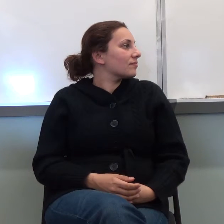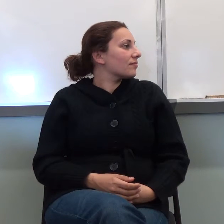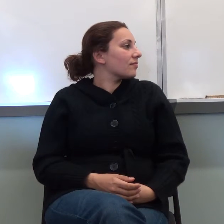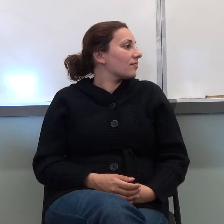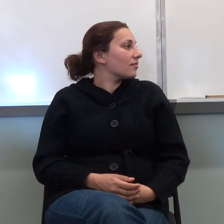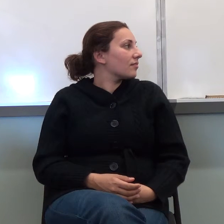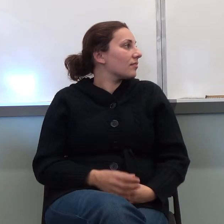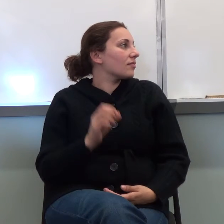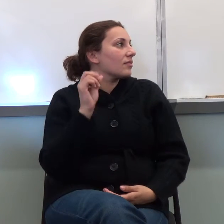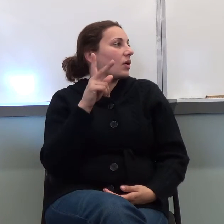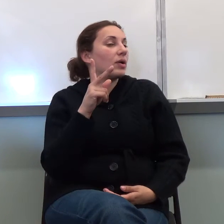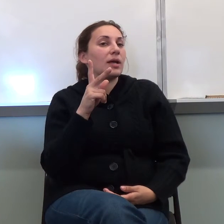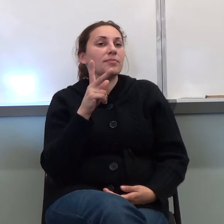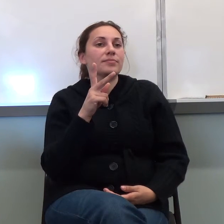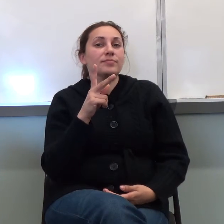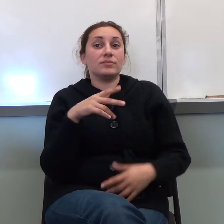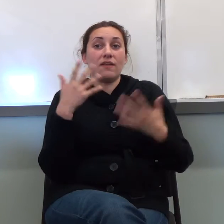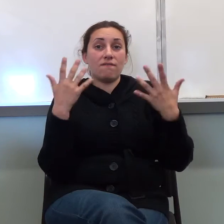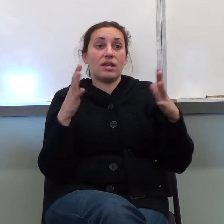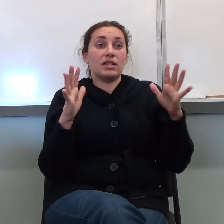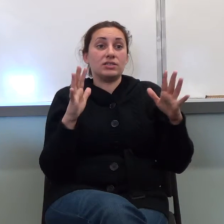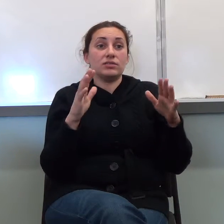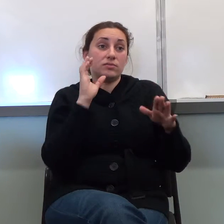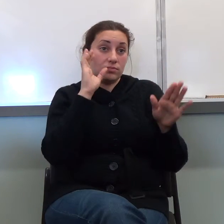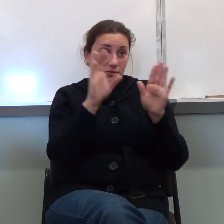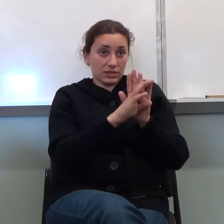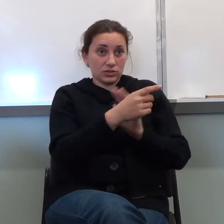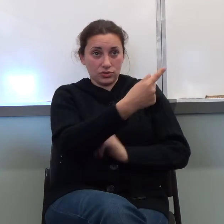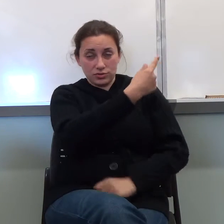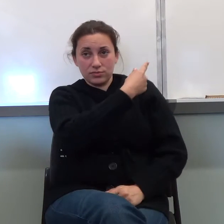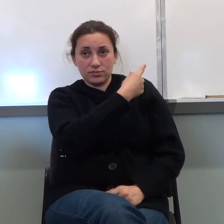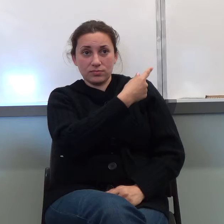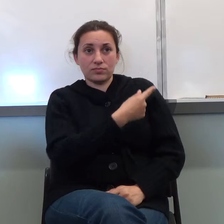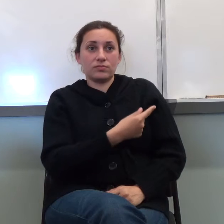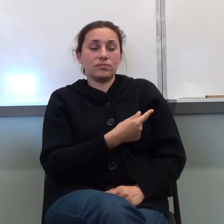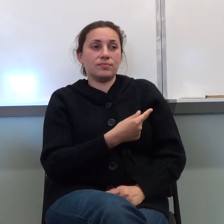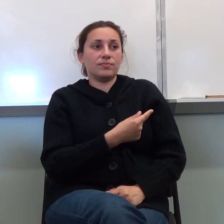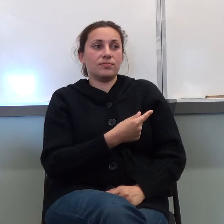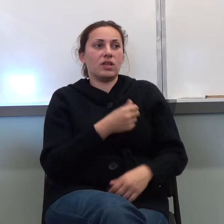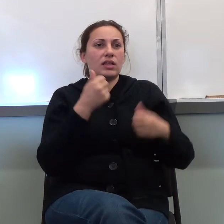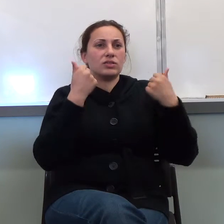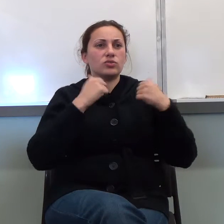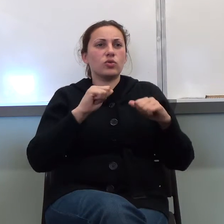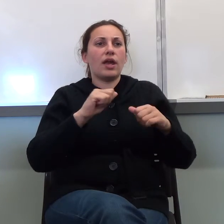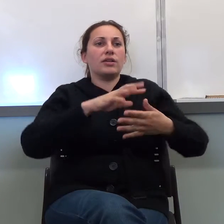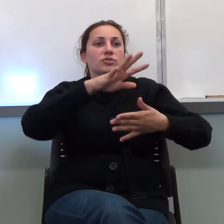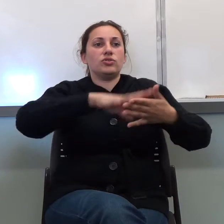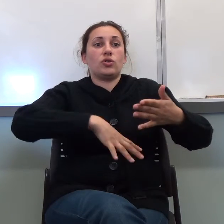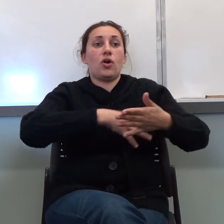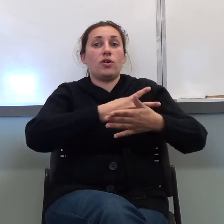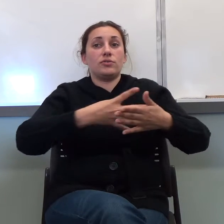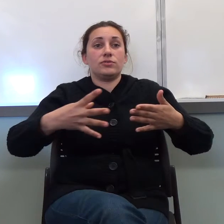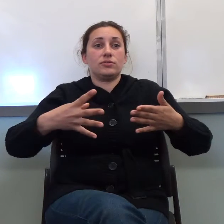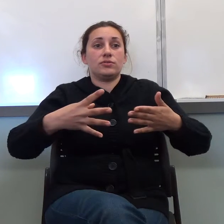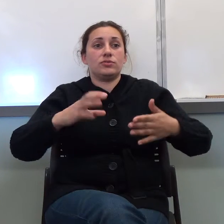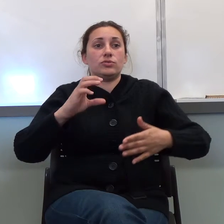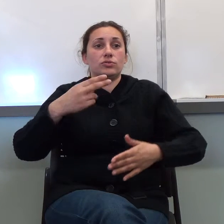All right, so we finished the diagram. We can go both ways now. So let's do a chart where we do fill in all the blanks, so to speak, so